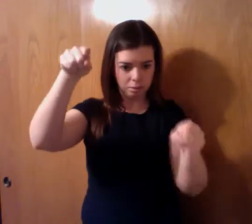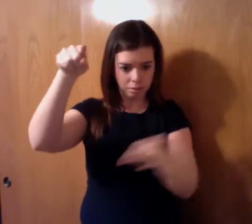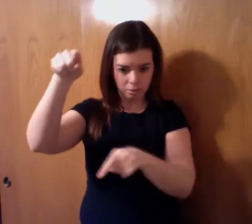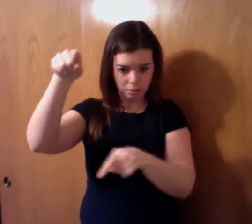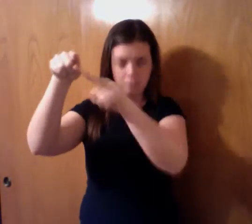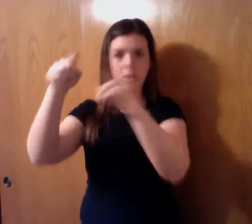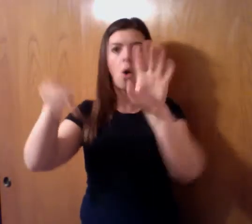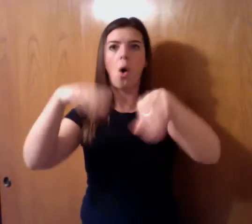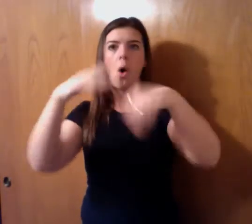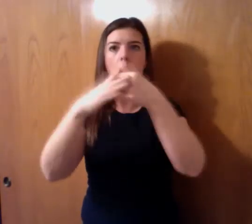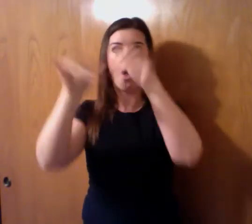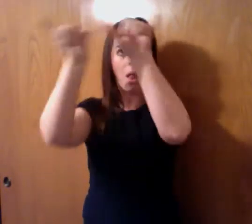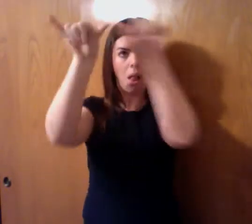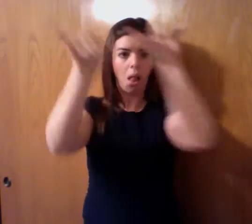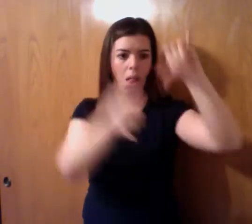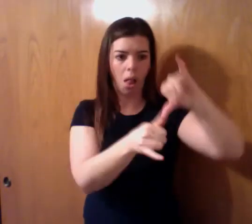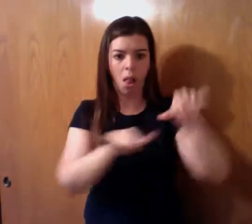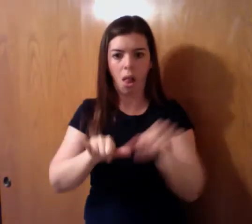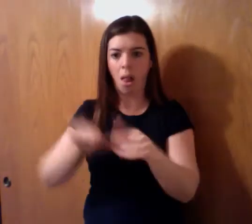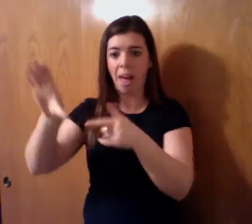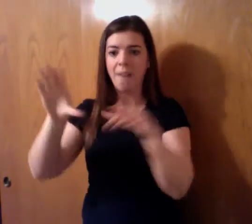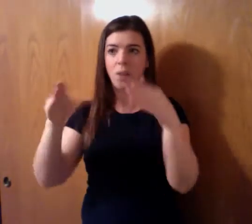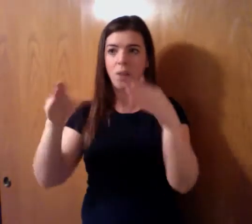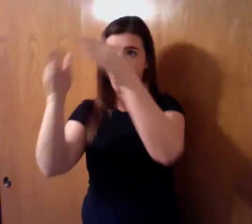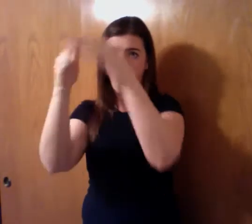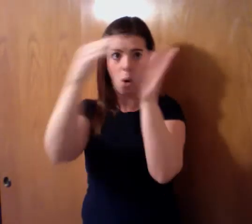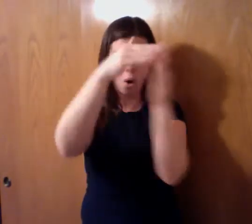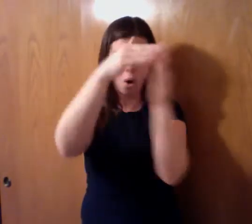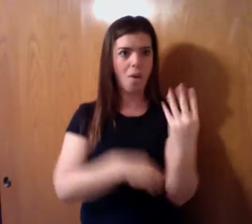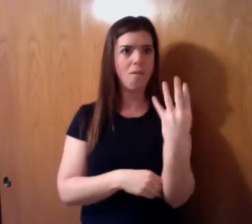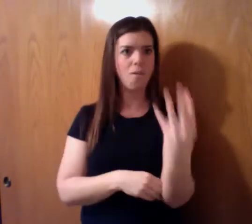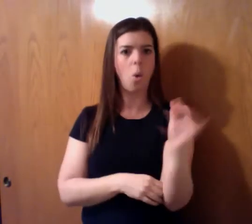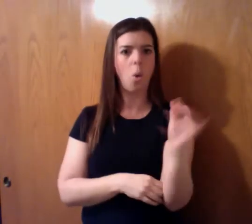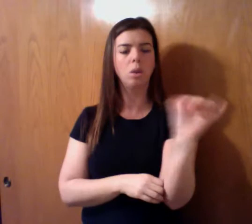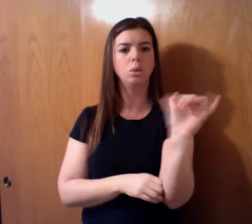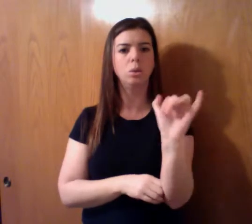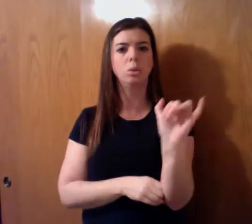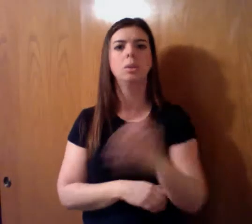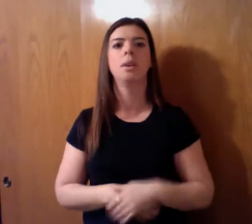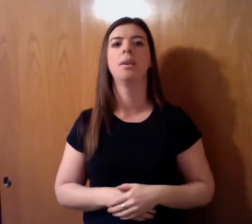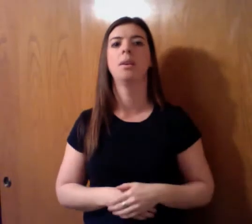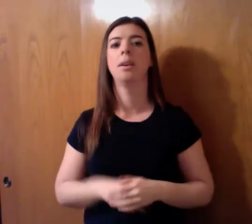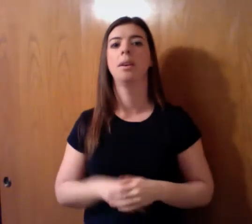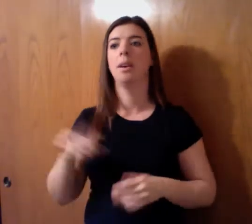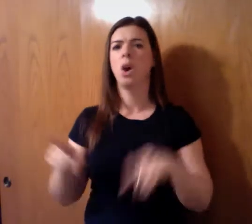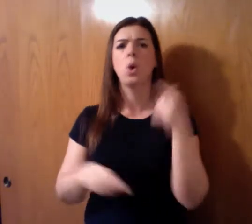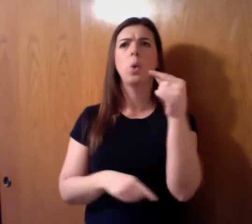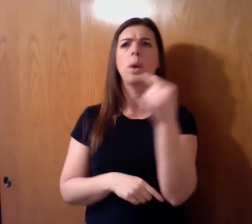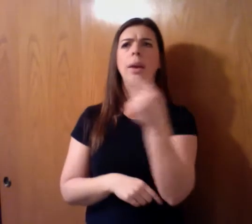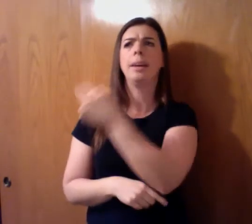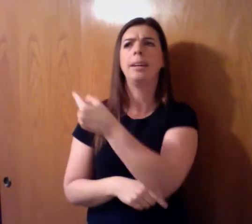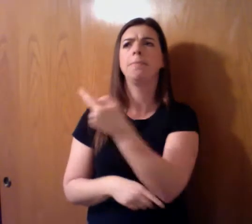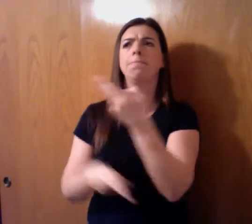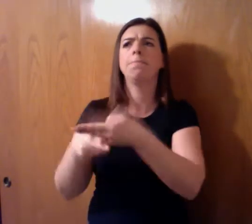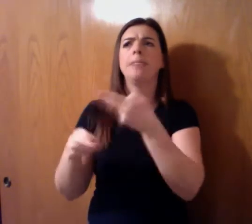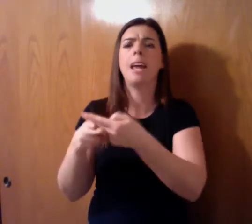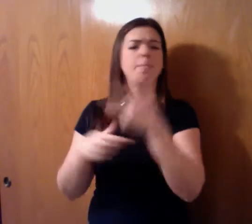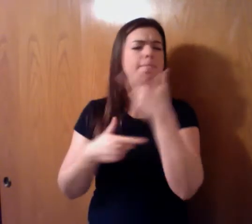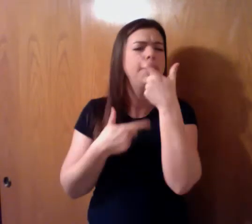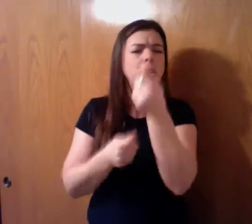And we have 4 corners. All right, we have this interesting little shape, this green shape. What's the green shape, Jimmy?